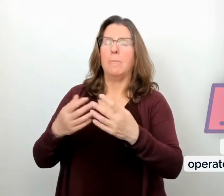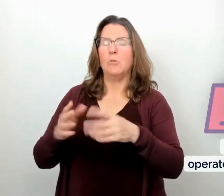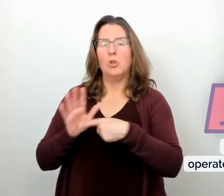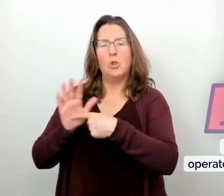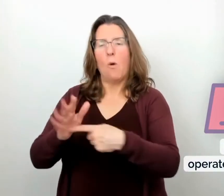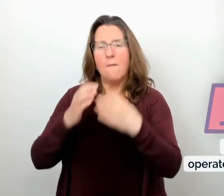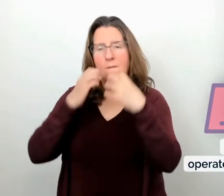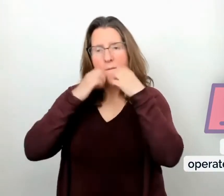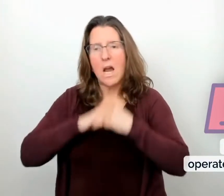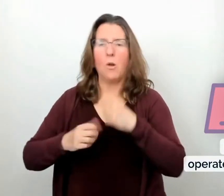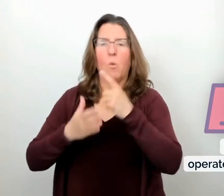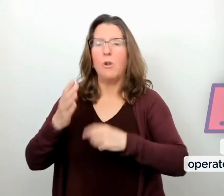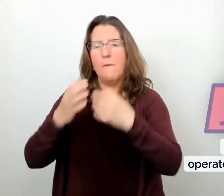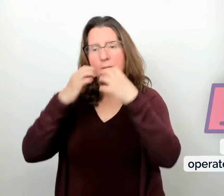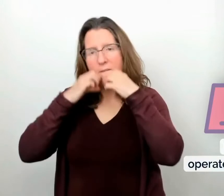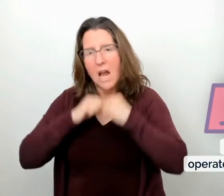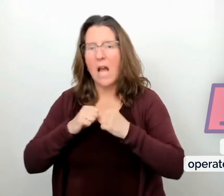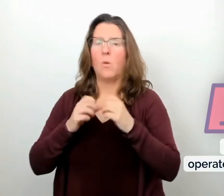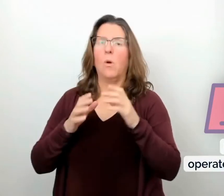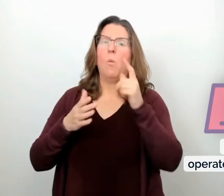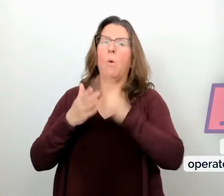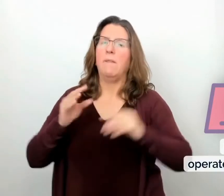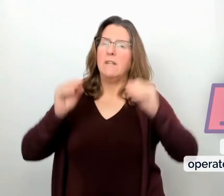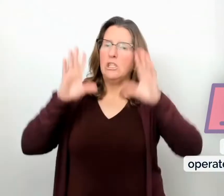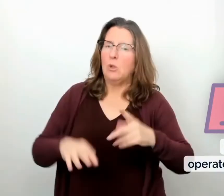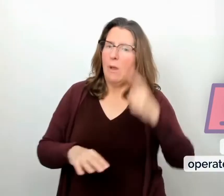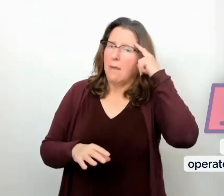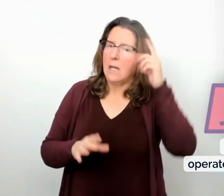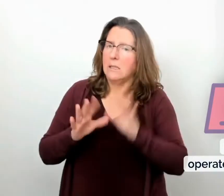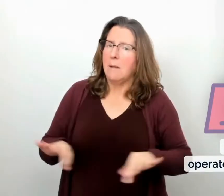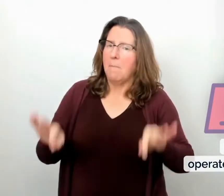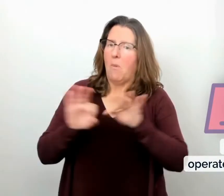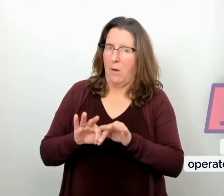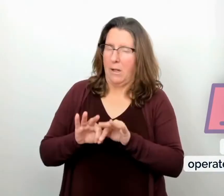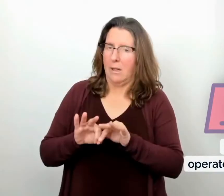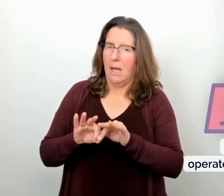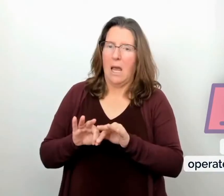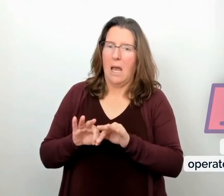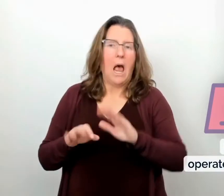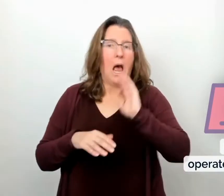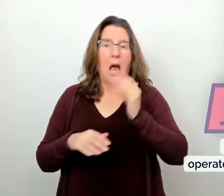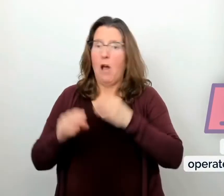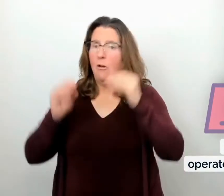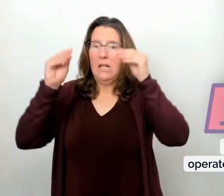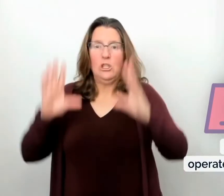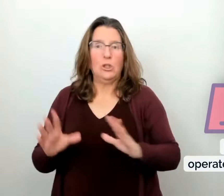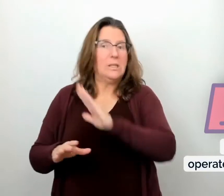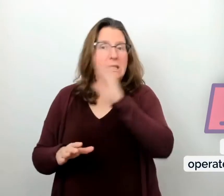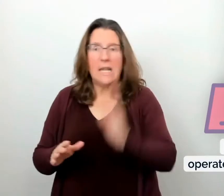The hidden curriculum shows what is valued. It's figuring out what the teacher thinks is important. My